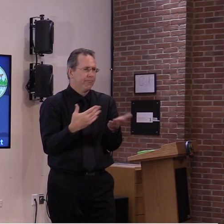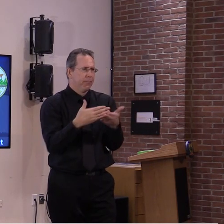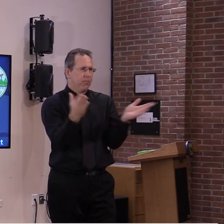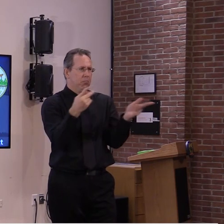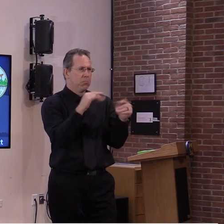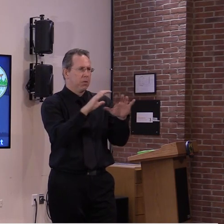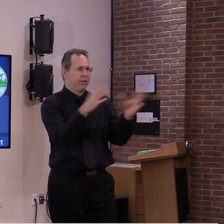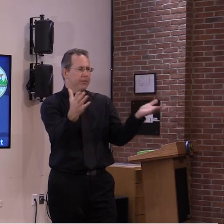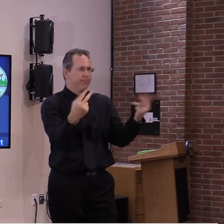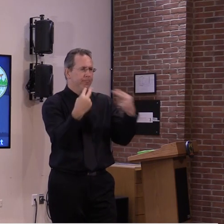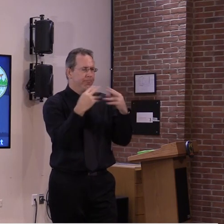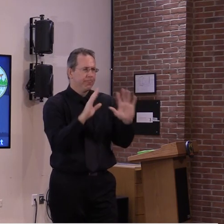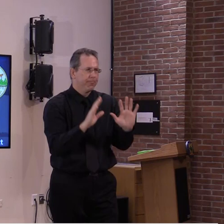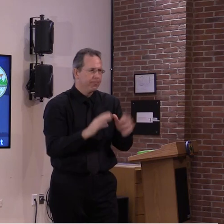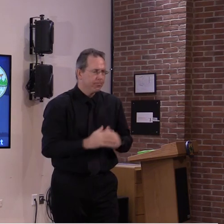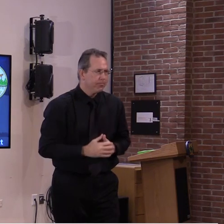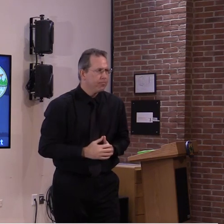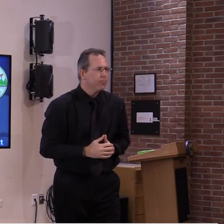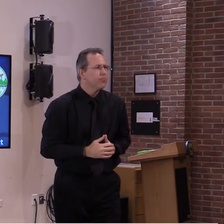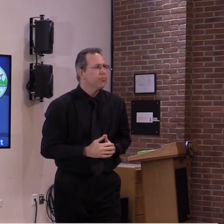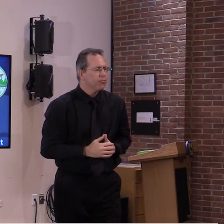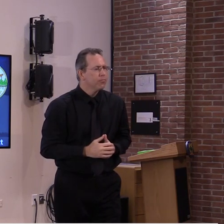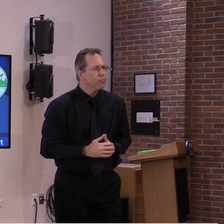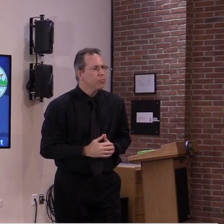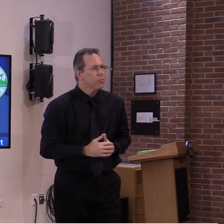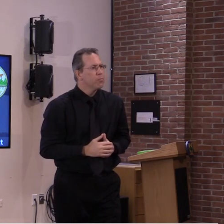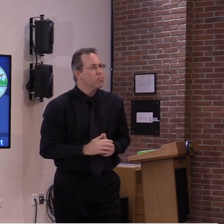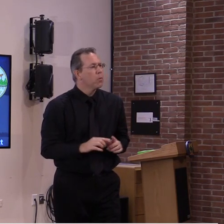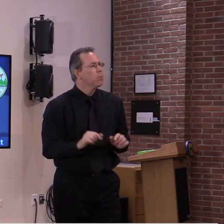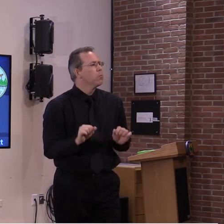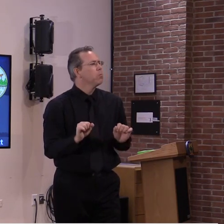intelligence, but I can say with sort of